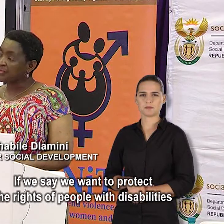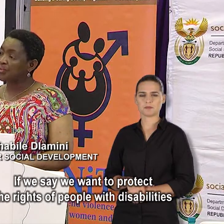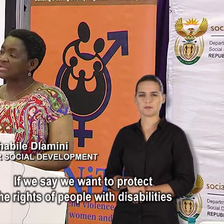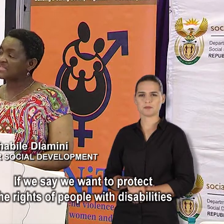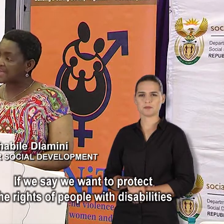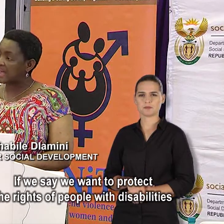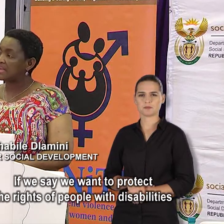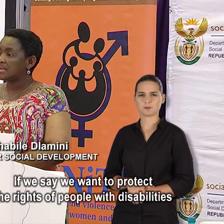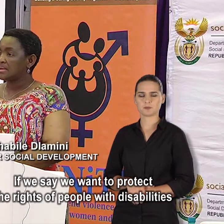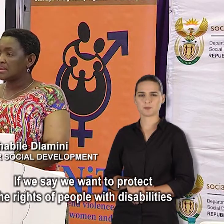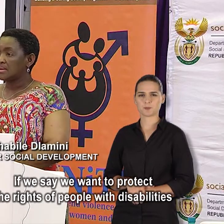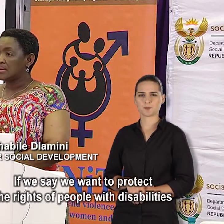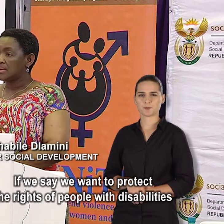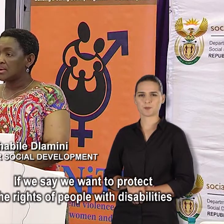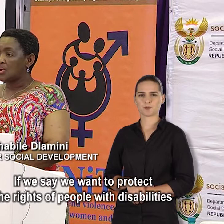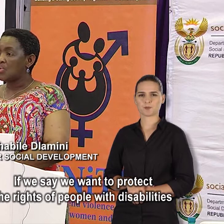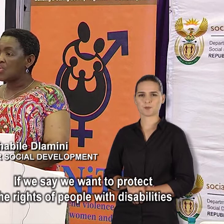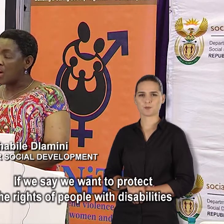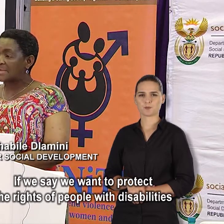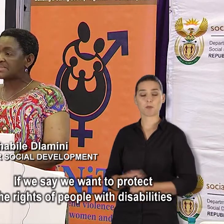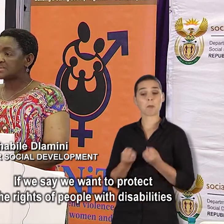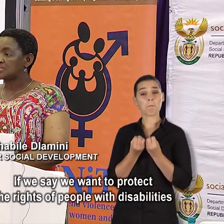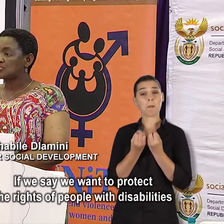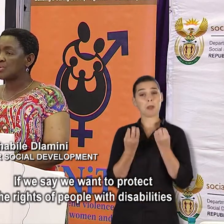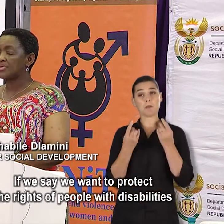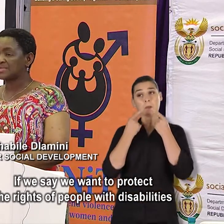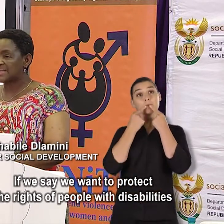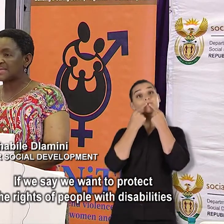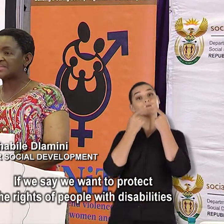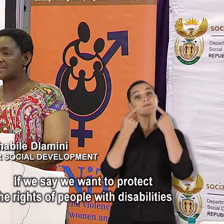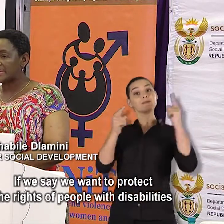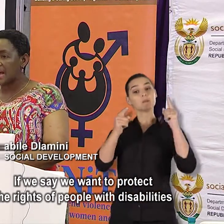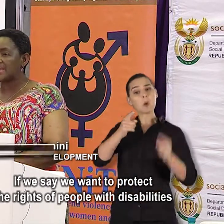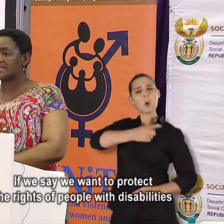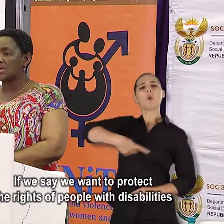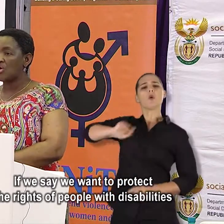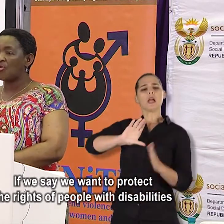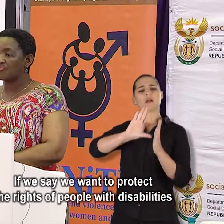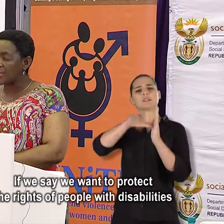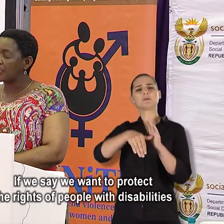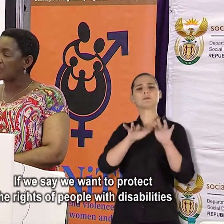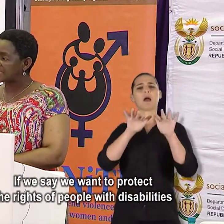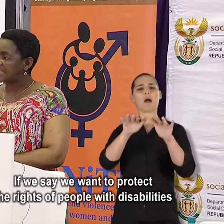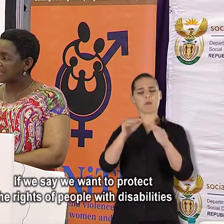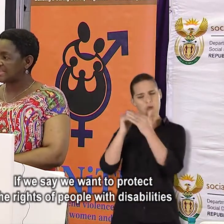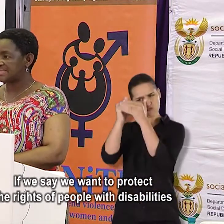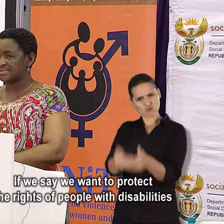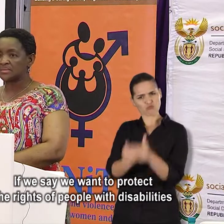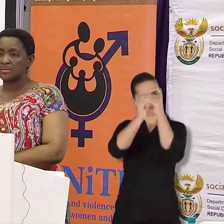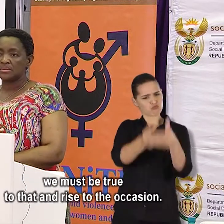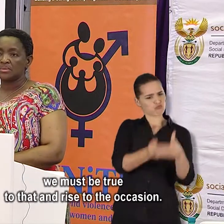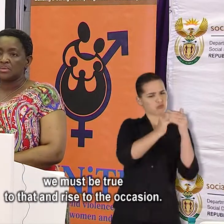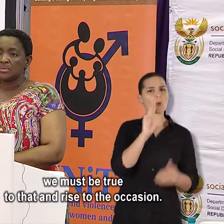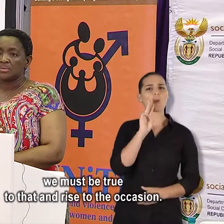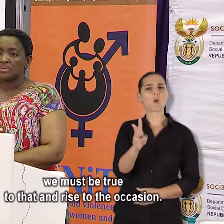So if we say we want to protect the rights of people with